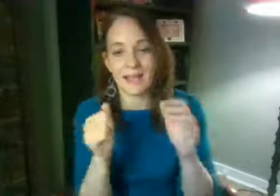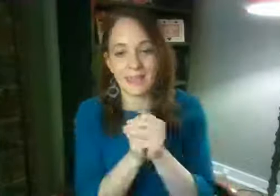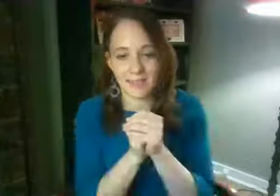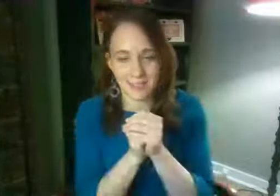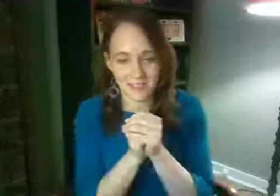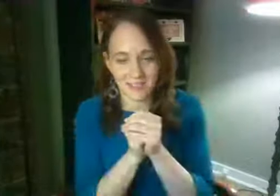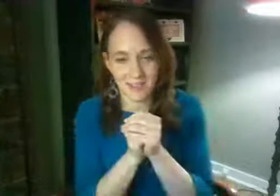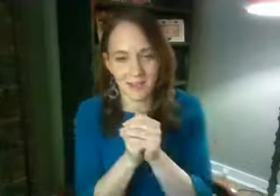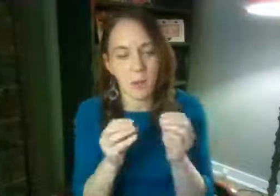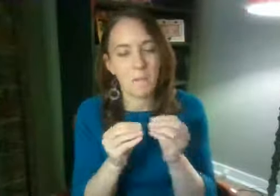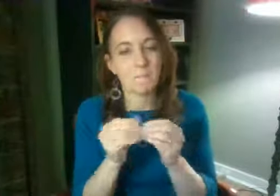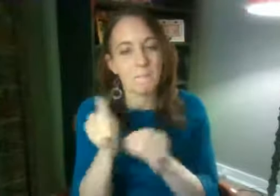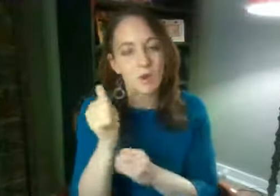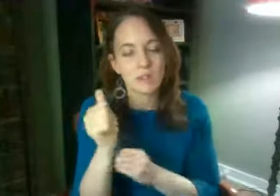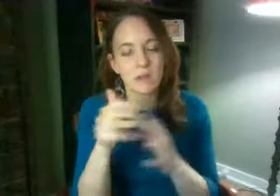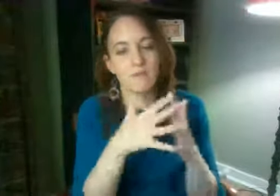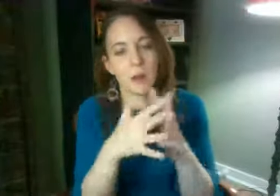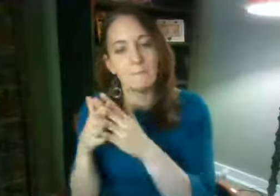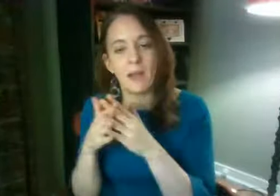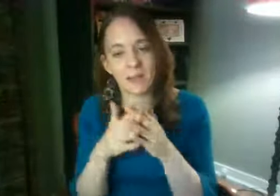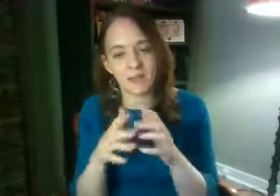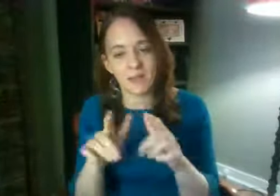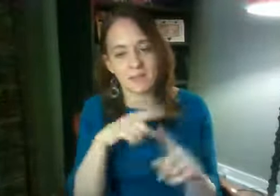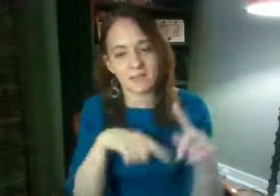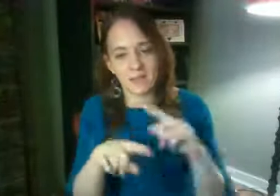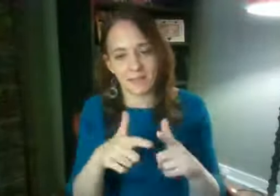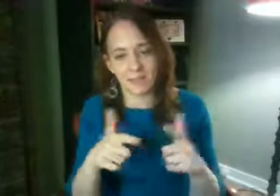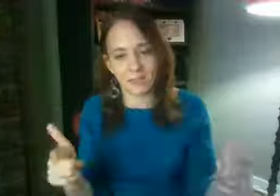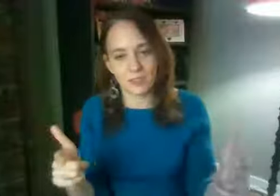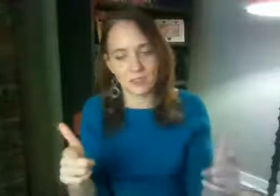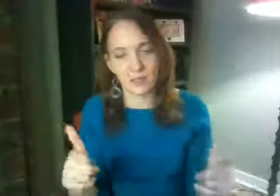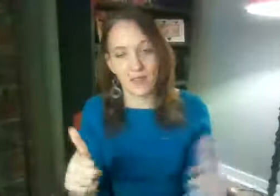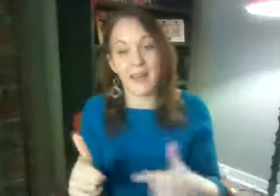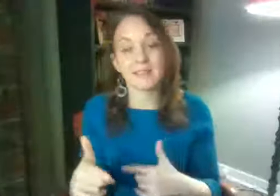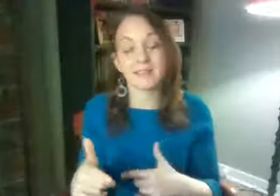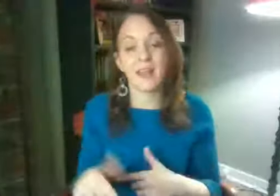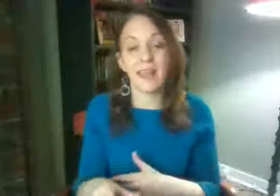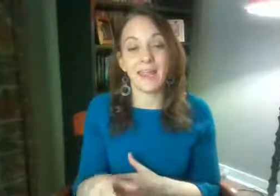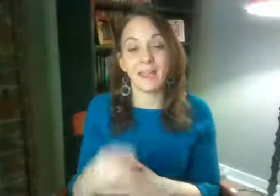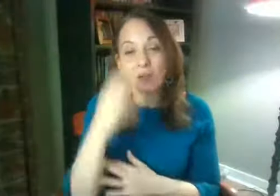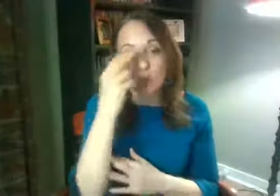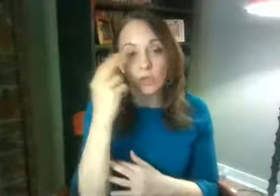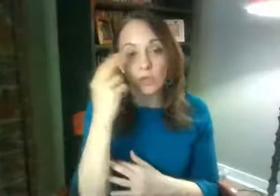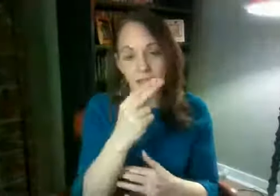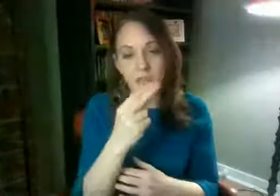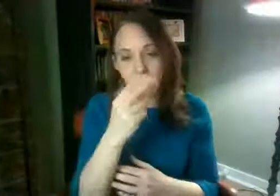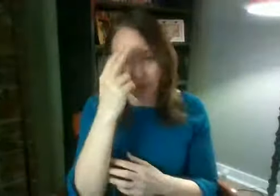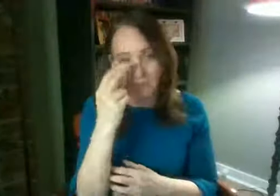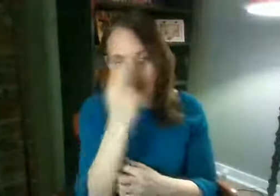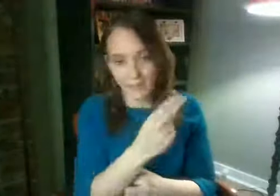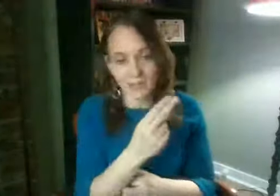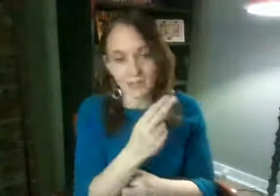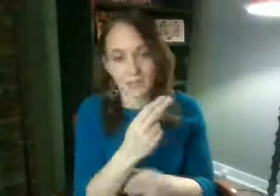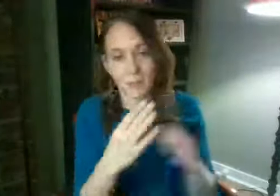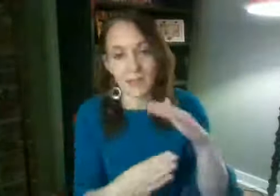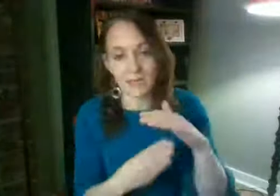did this. Most of American Sign Language has a Christian, actually a Catholic